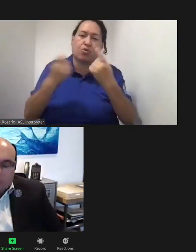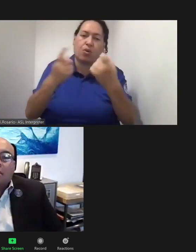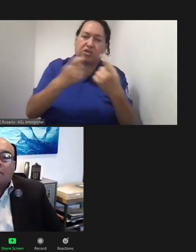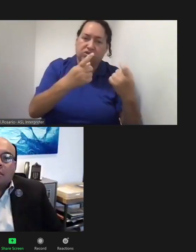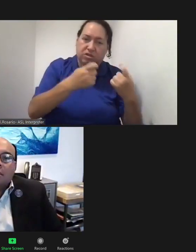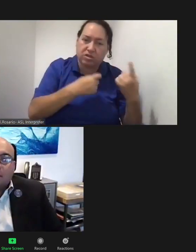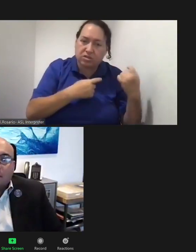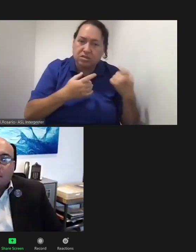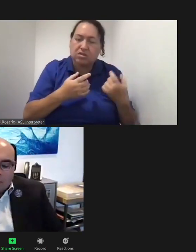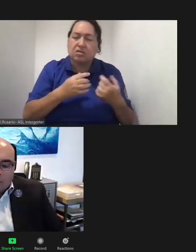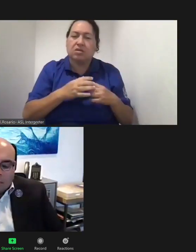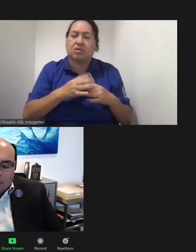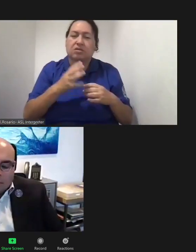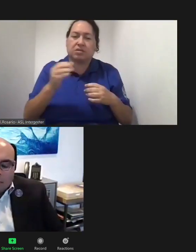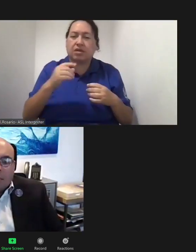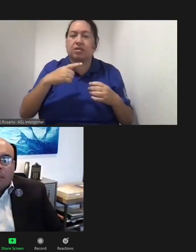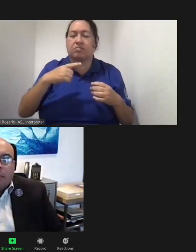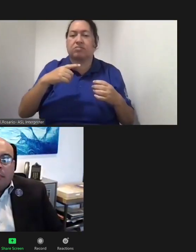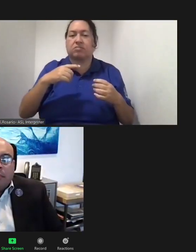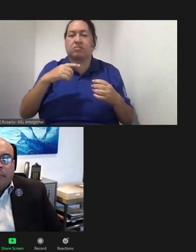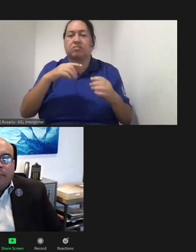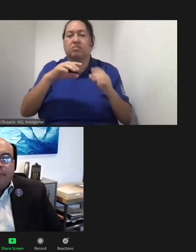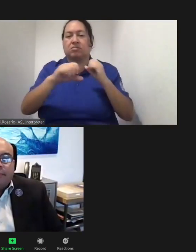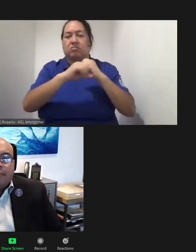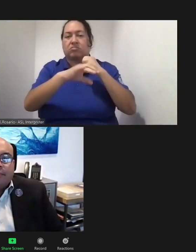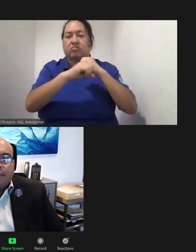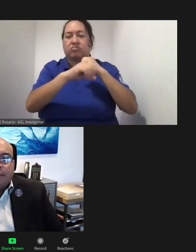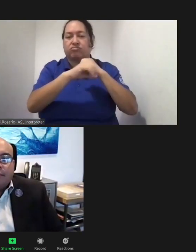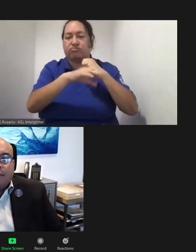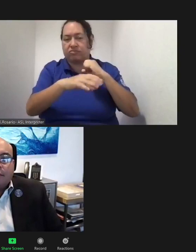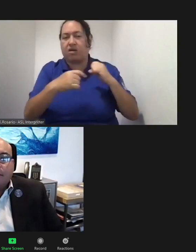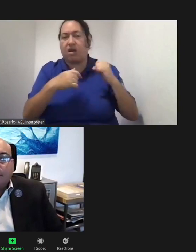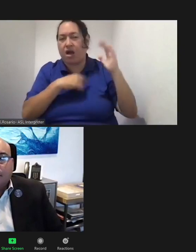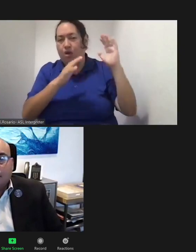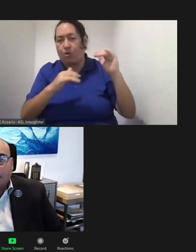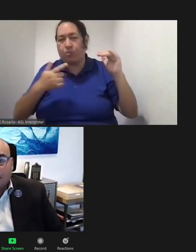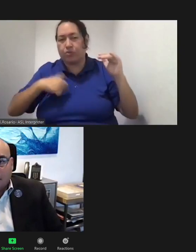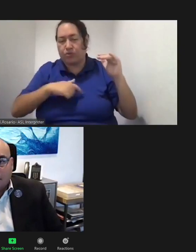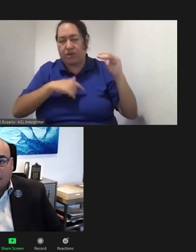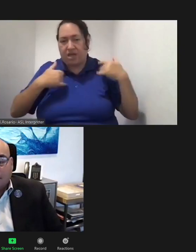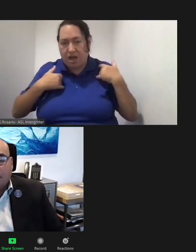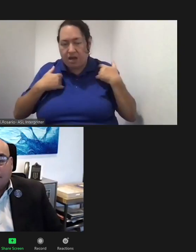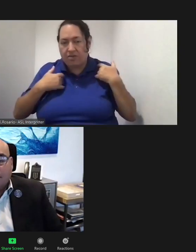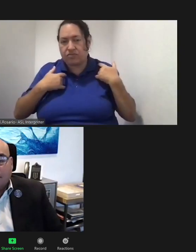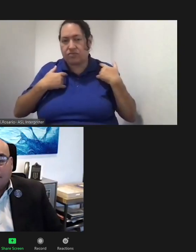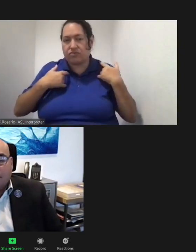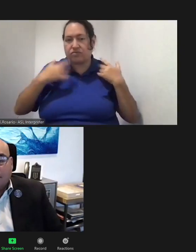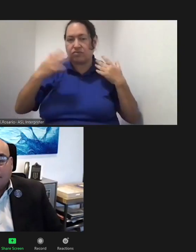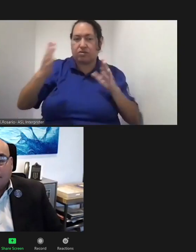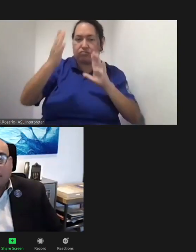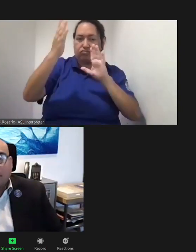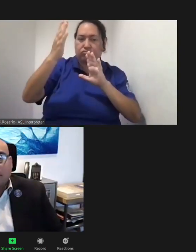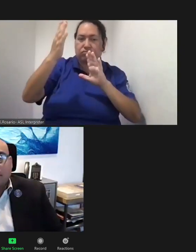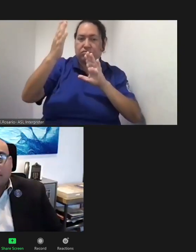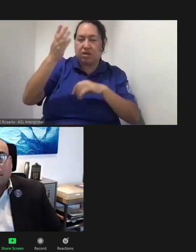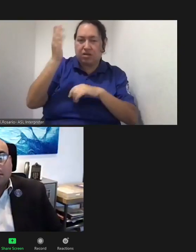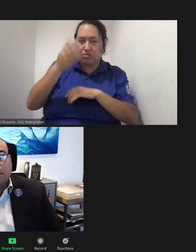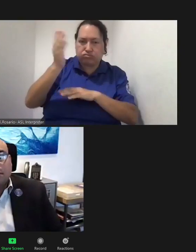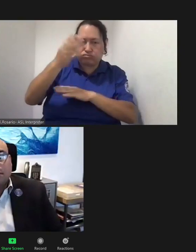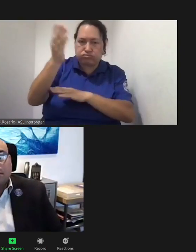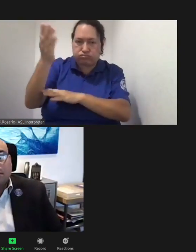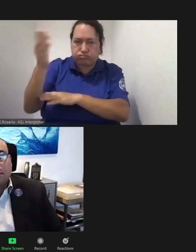and hopefully we have addressed a lot of your issues, and hopefully